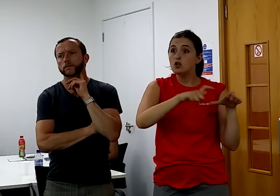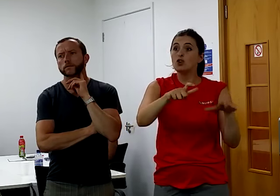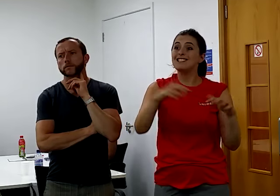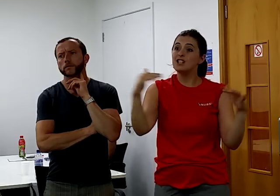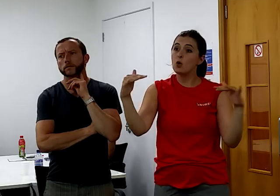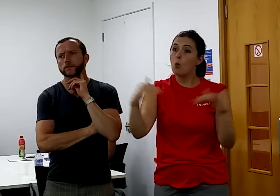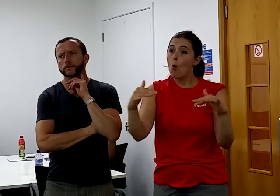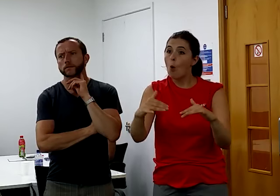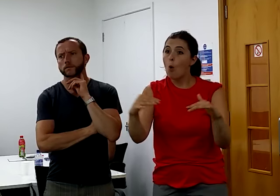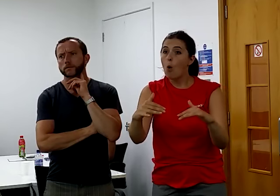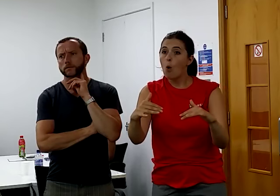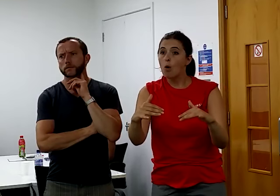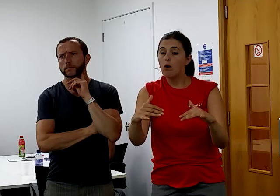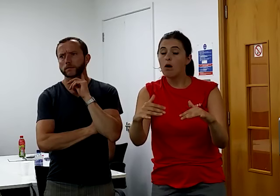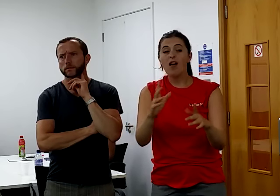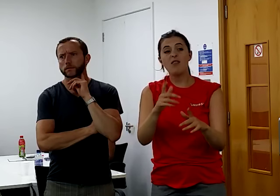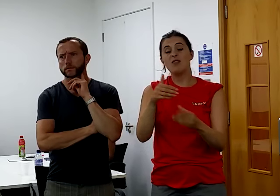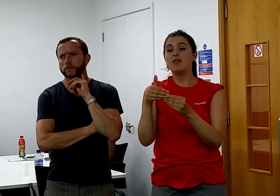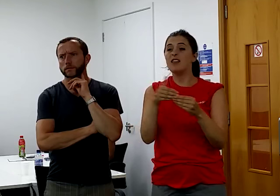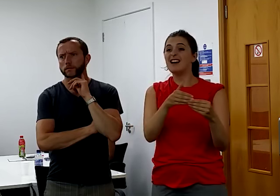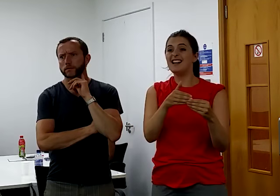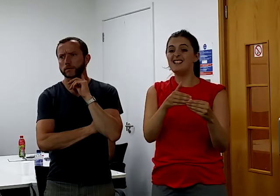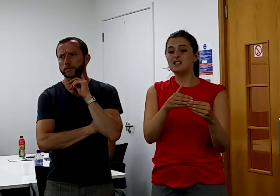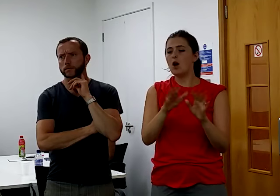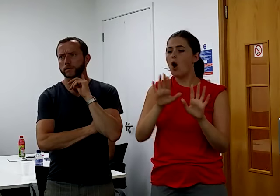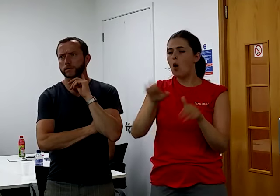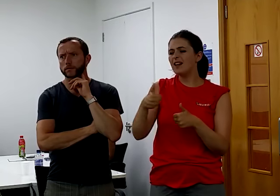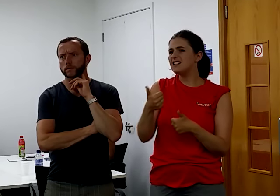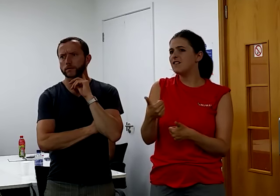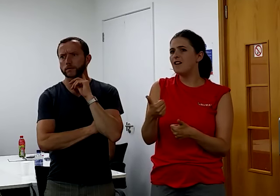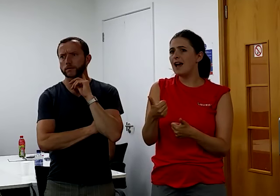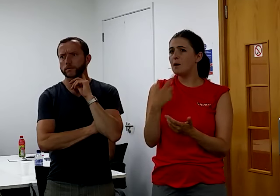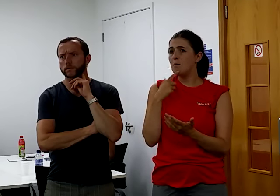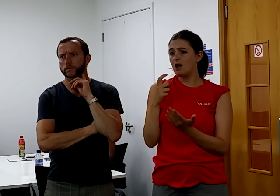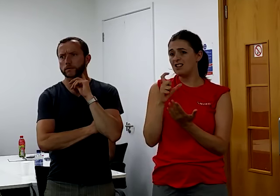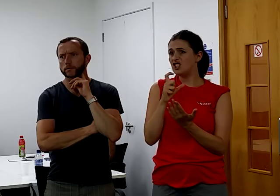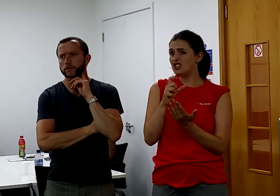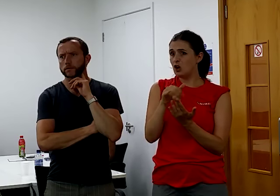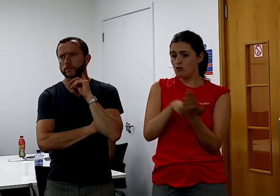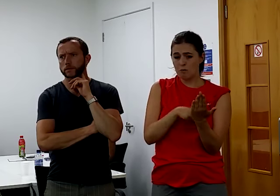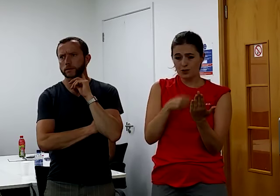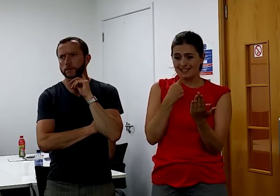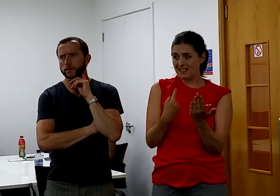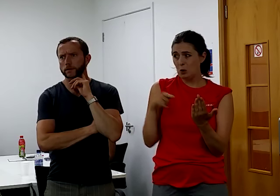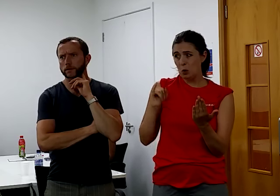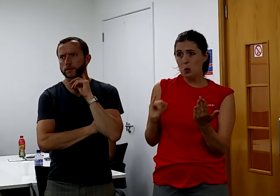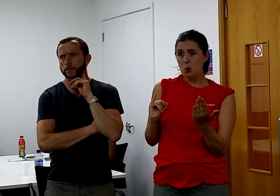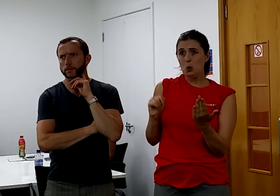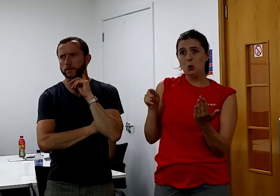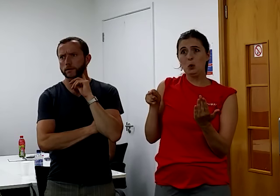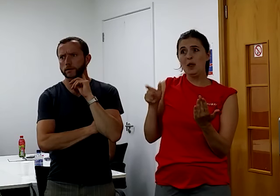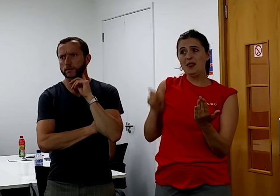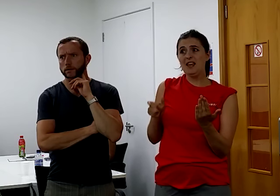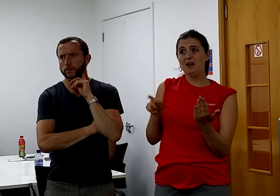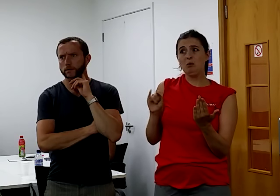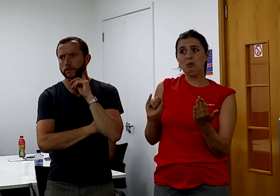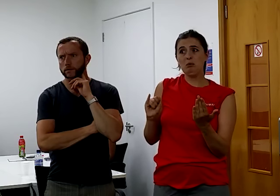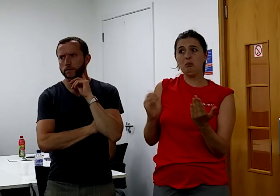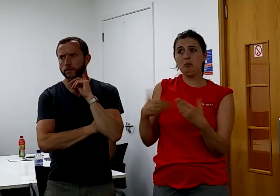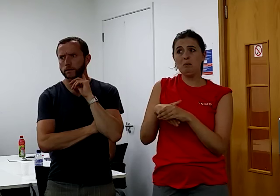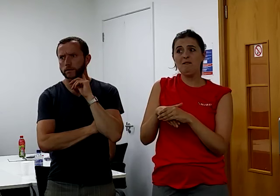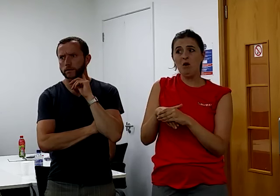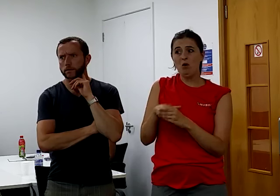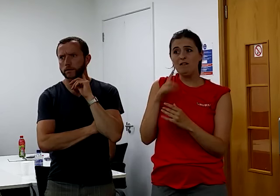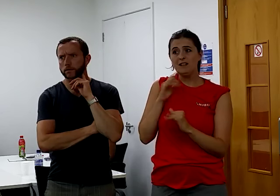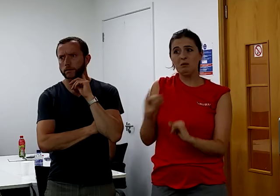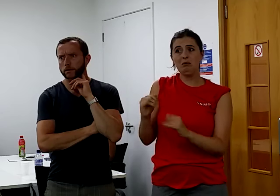off scot-free despite being found to be absolutely complicit in the plans of what America has done in Iraq